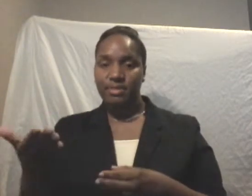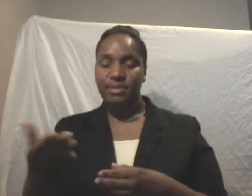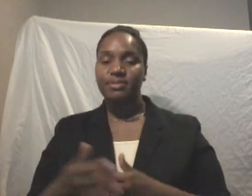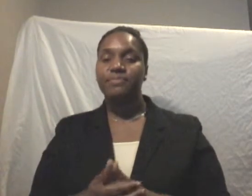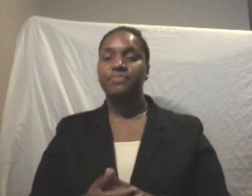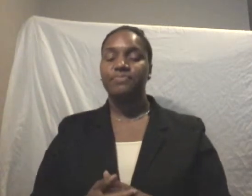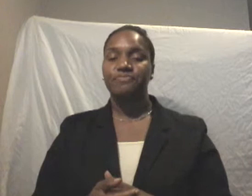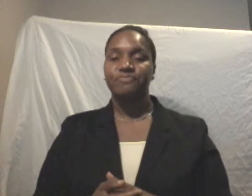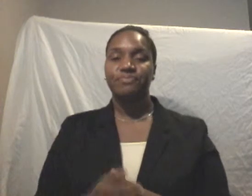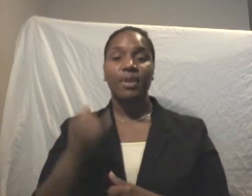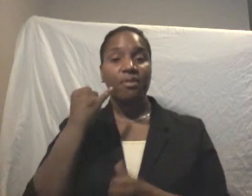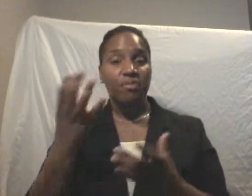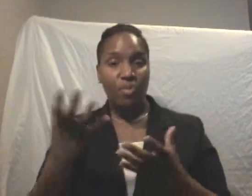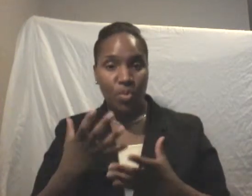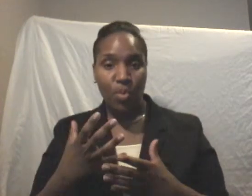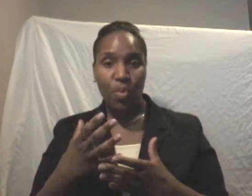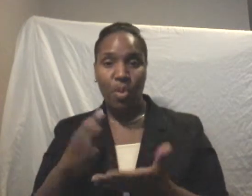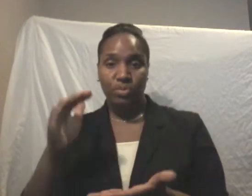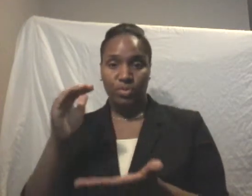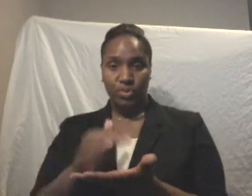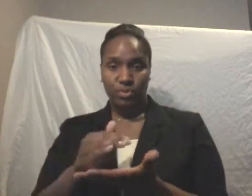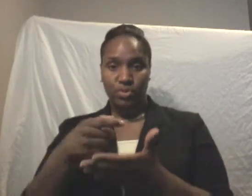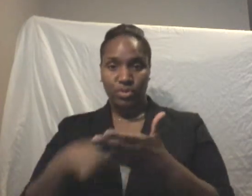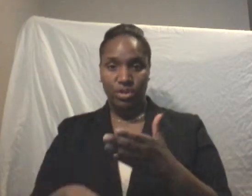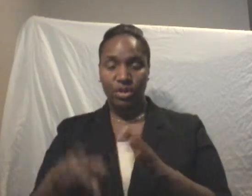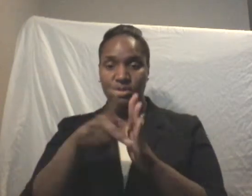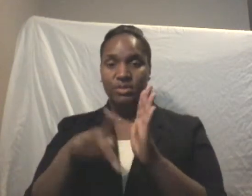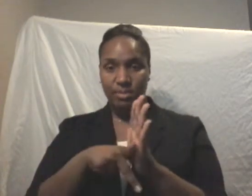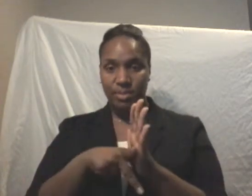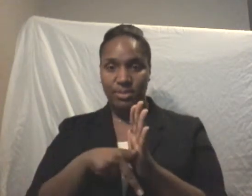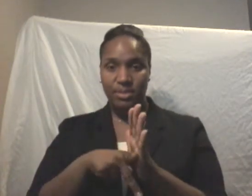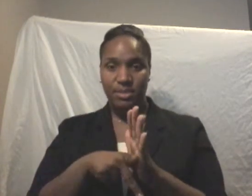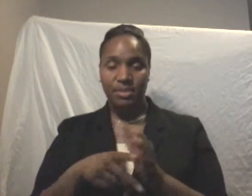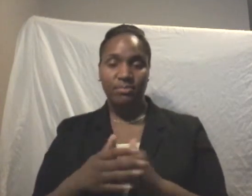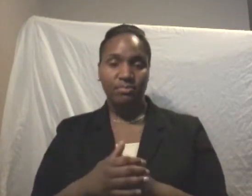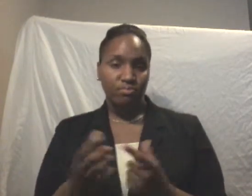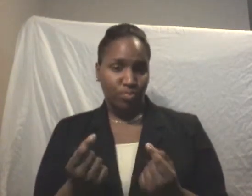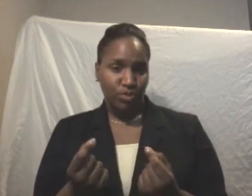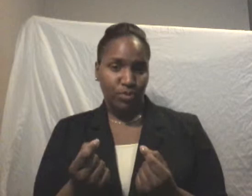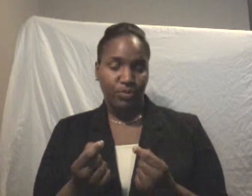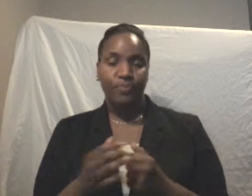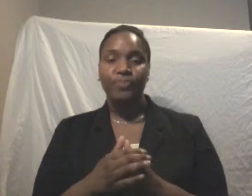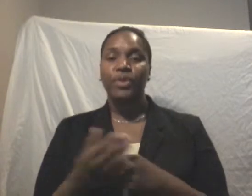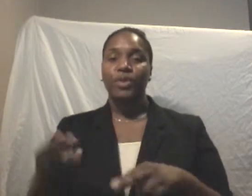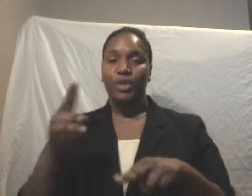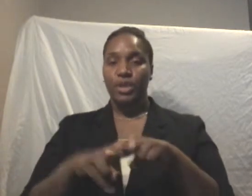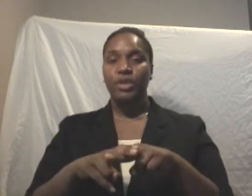Now, if you want to reduce the cost of the policy, you can increase the deductible to $500, which means